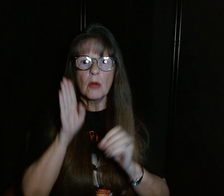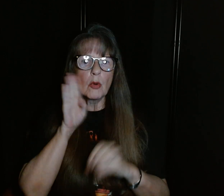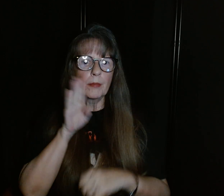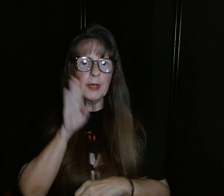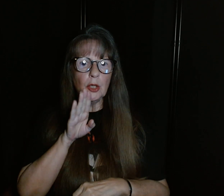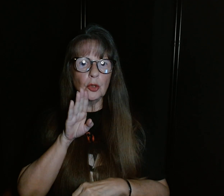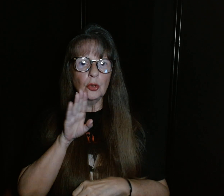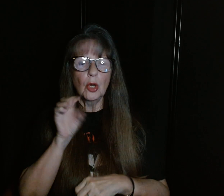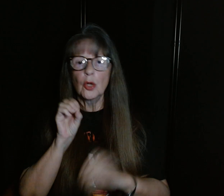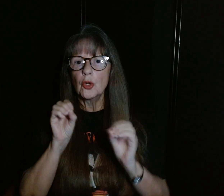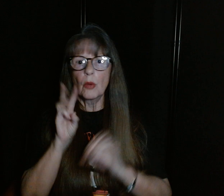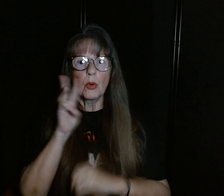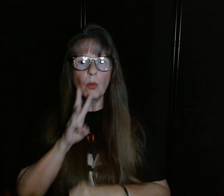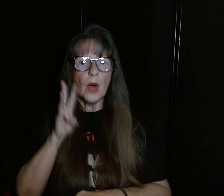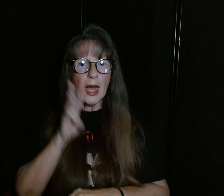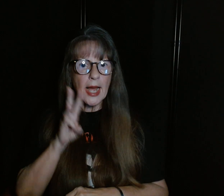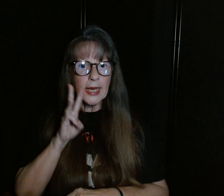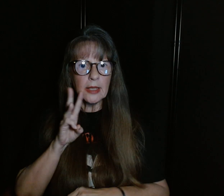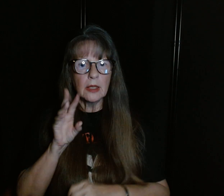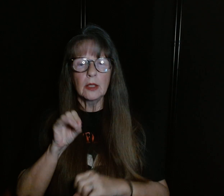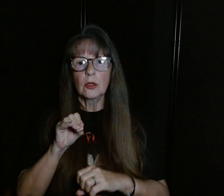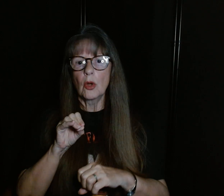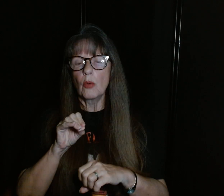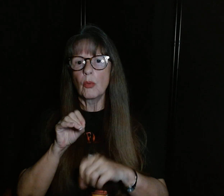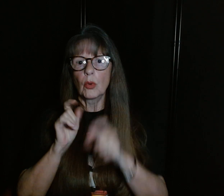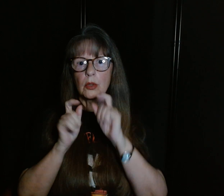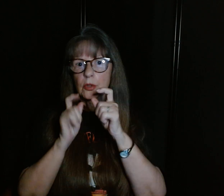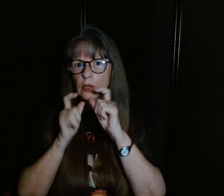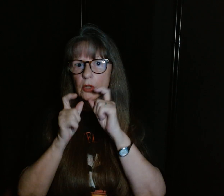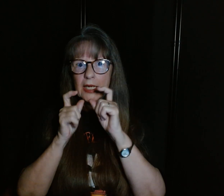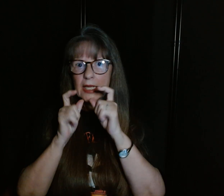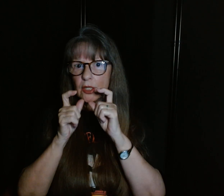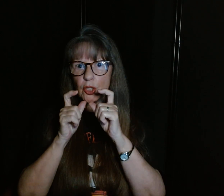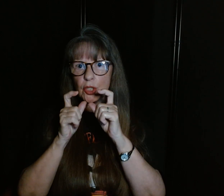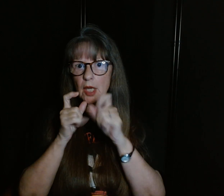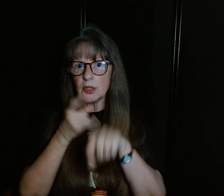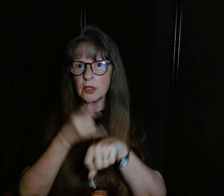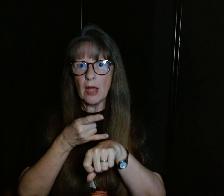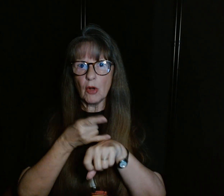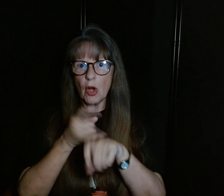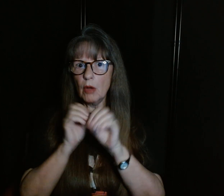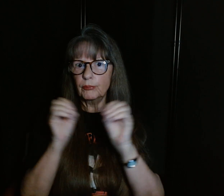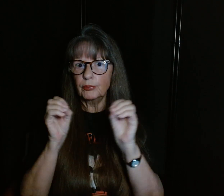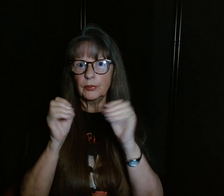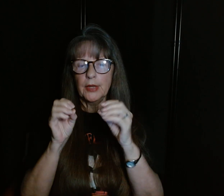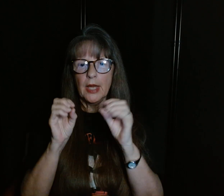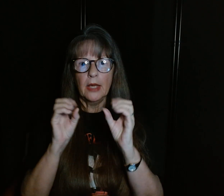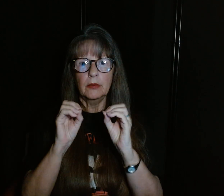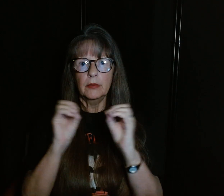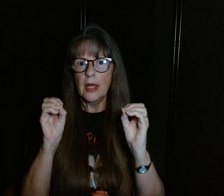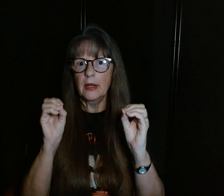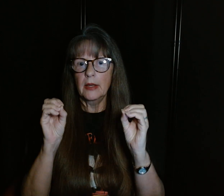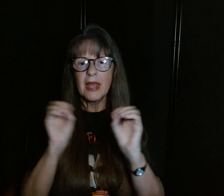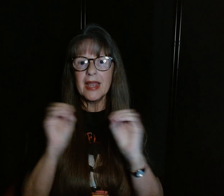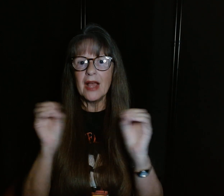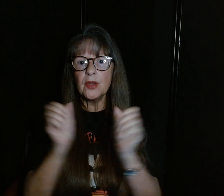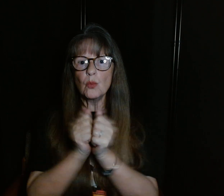more beer, no more wine, no more, any kind of shots, alcohol, none, none. Nothing